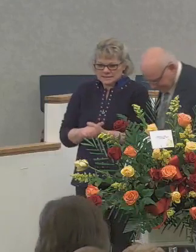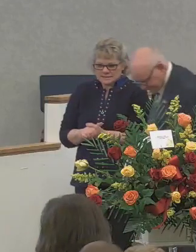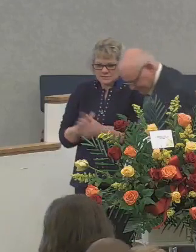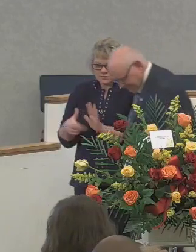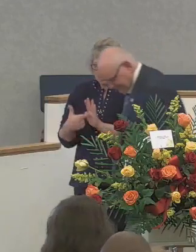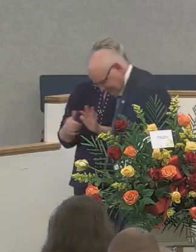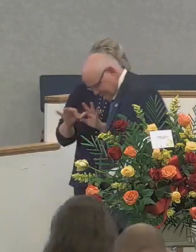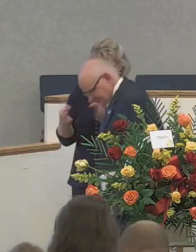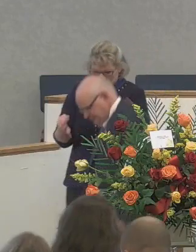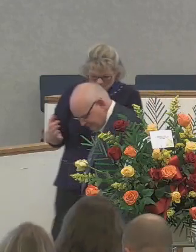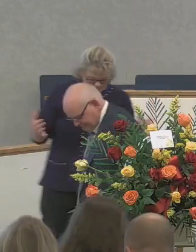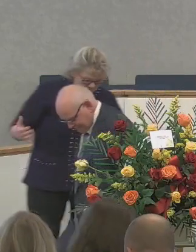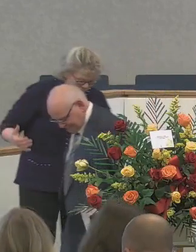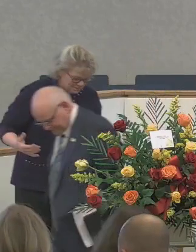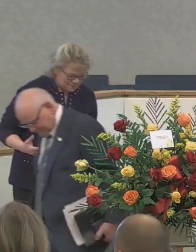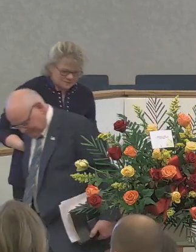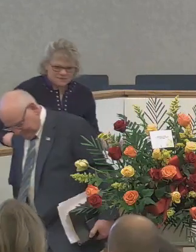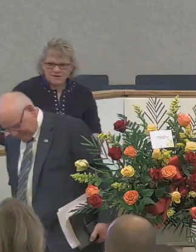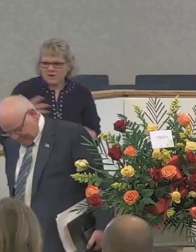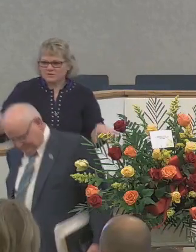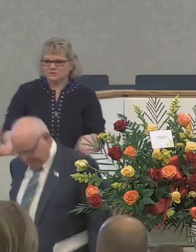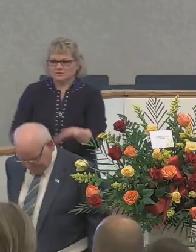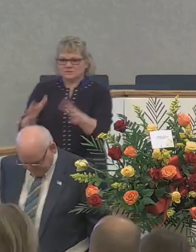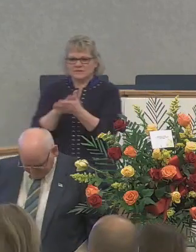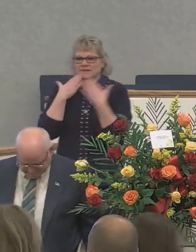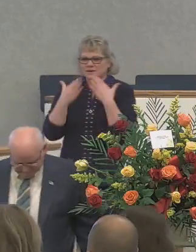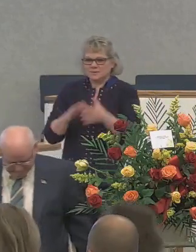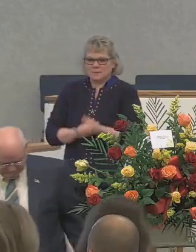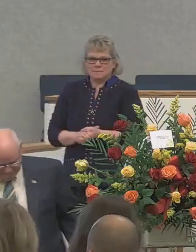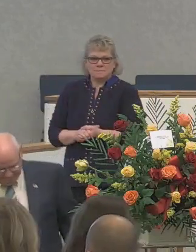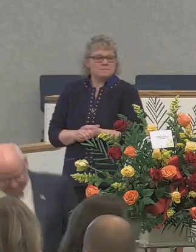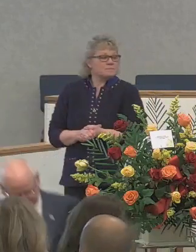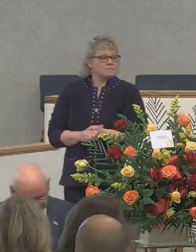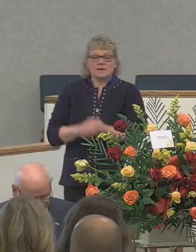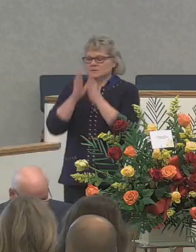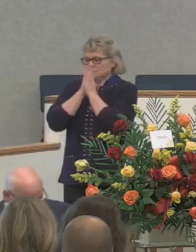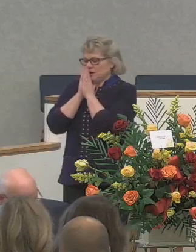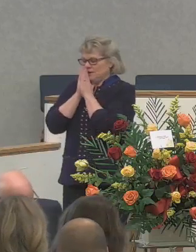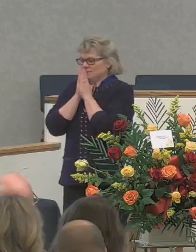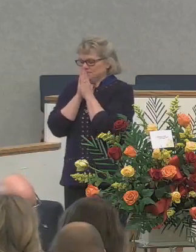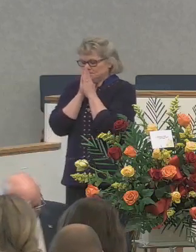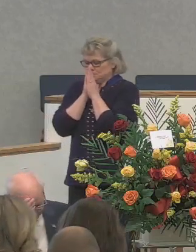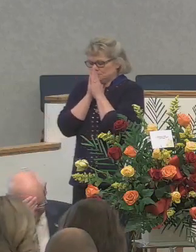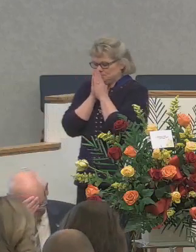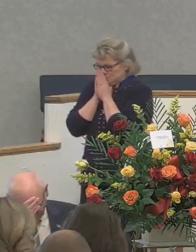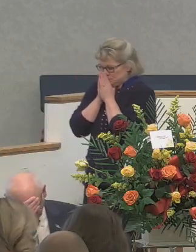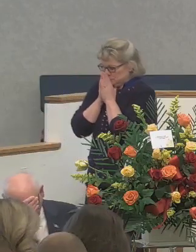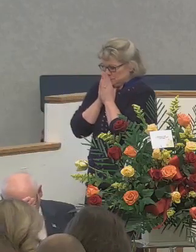family and all the effort that you made. May the Lord bless you for it. Let's pray together.